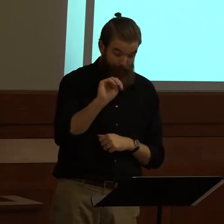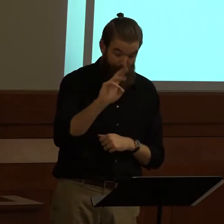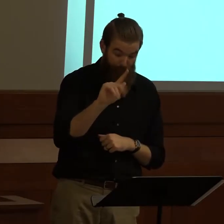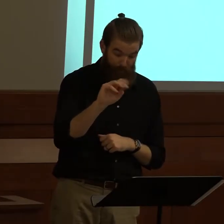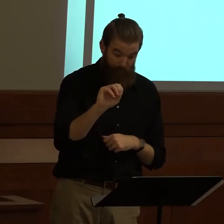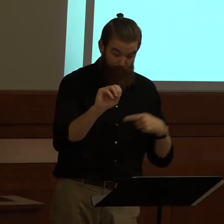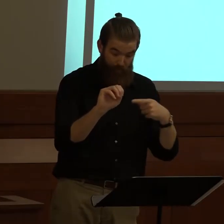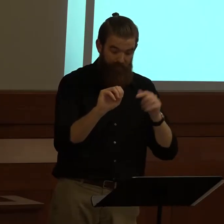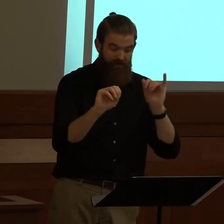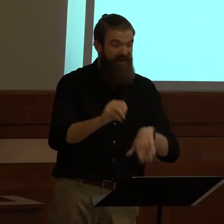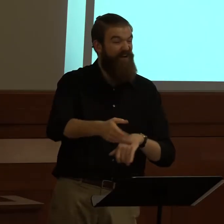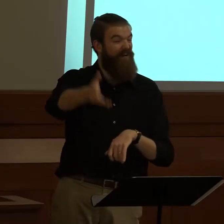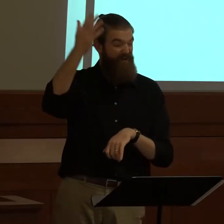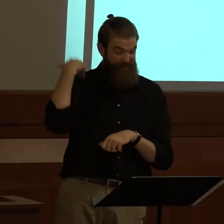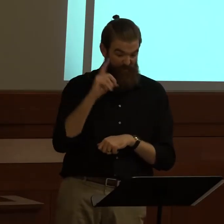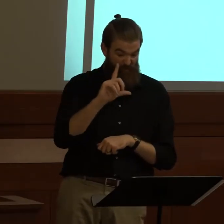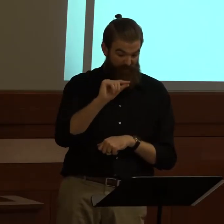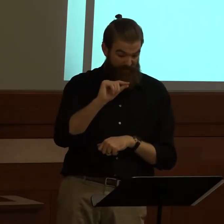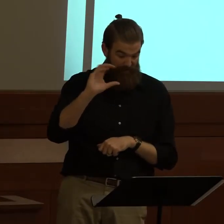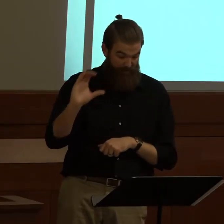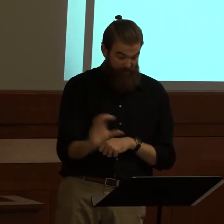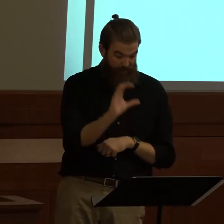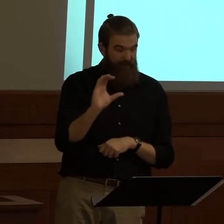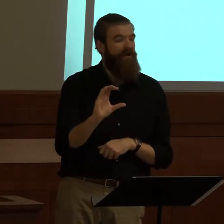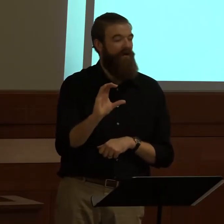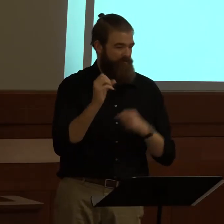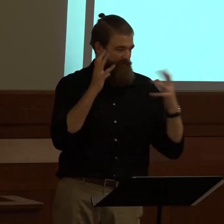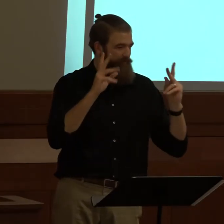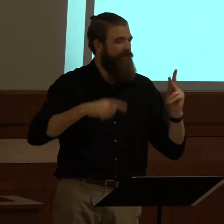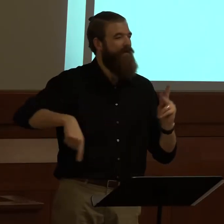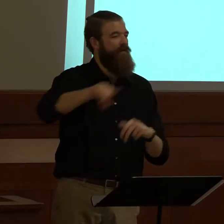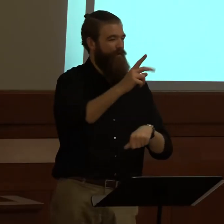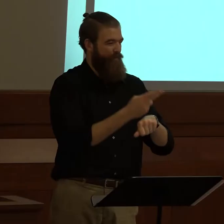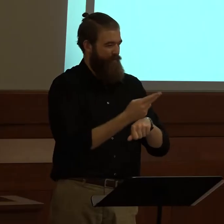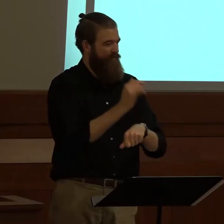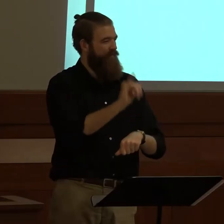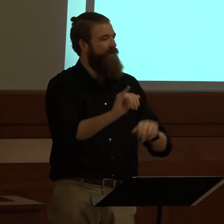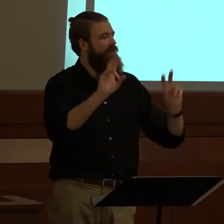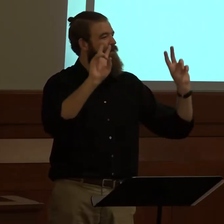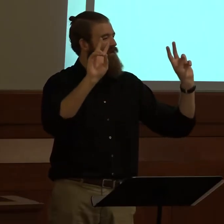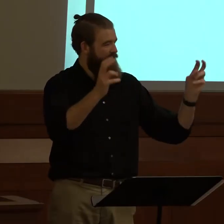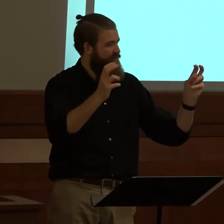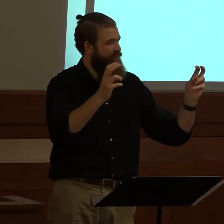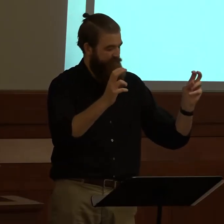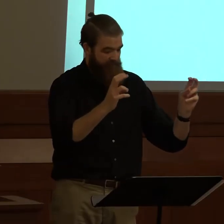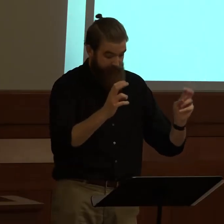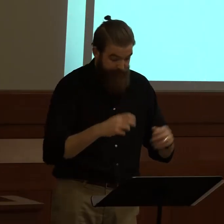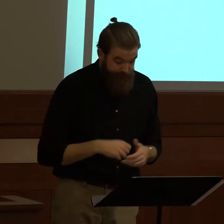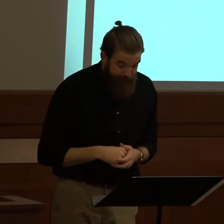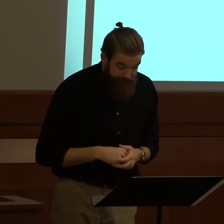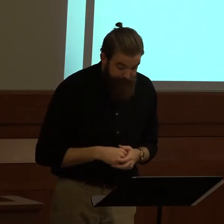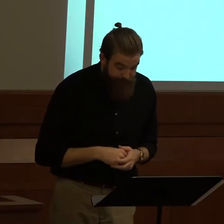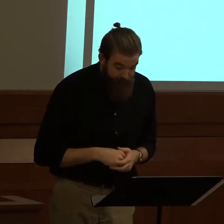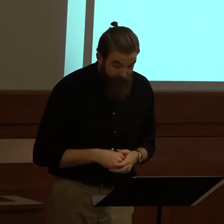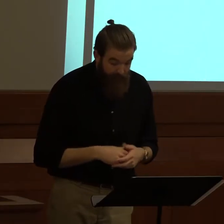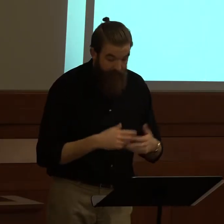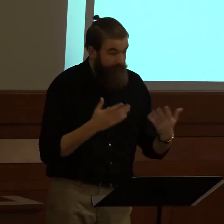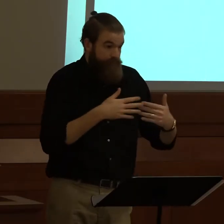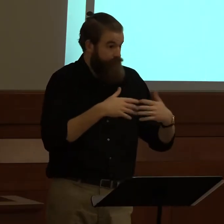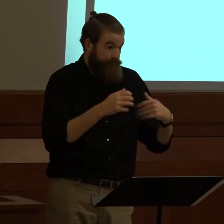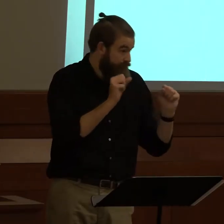permanently sickly or unhealthy. However, to healthy deaf individuals who grew up in deaf schools, churches,